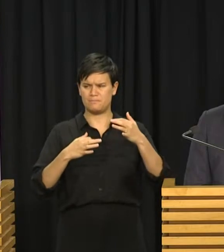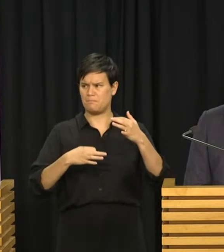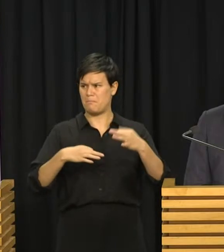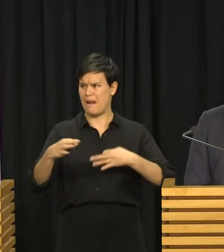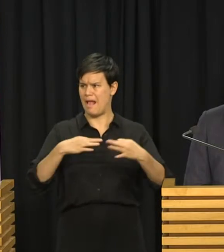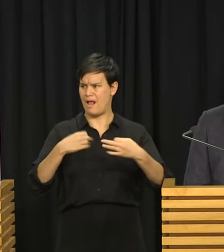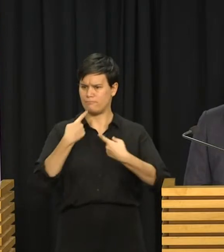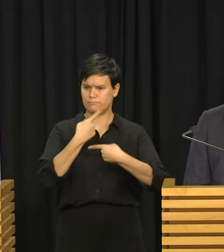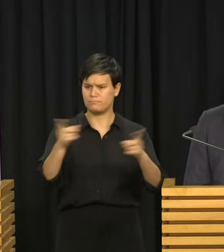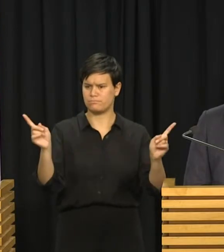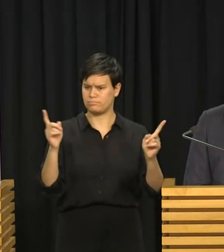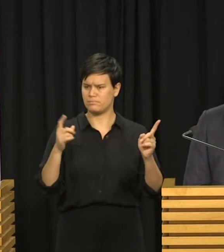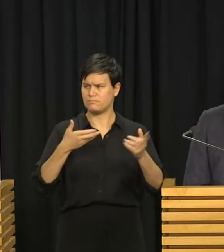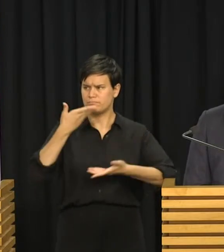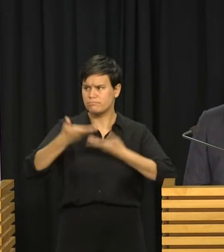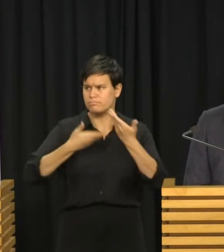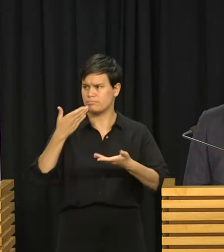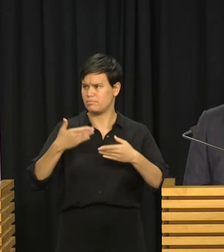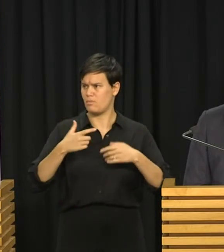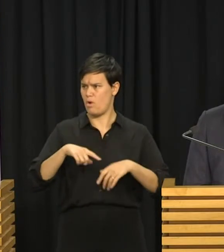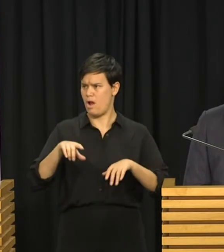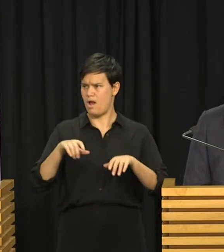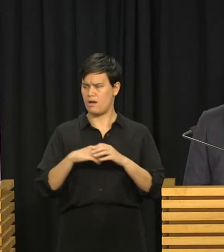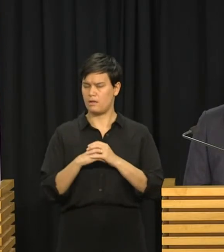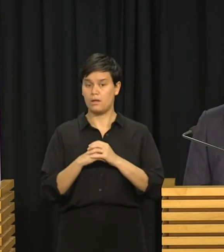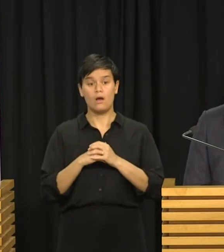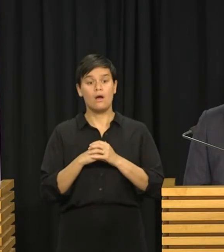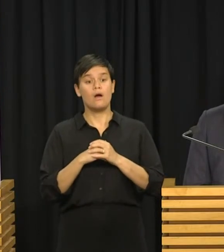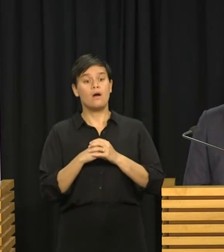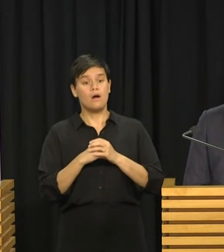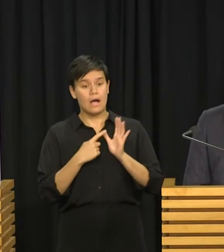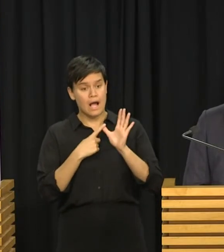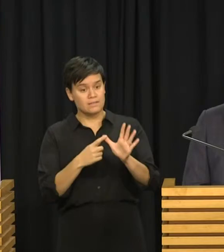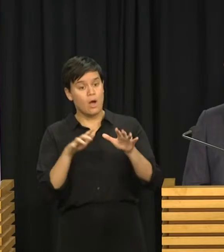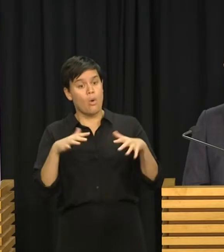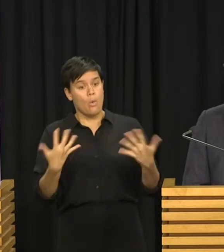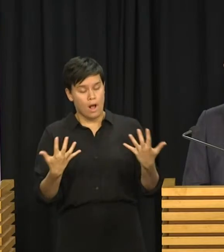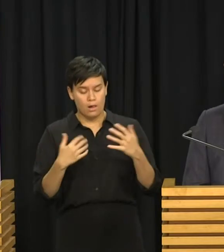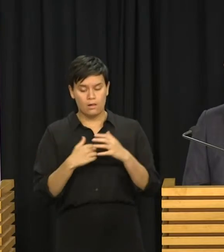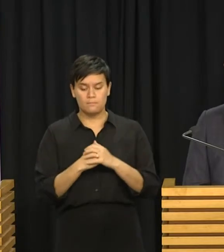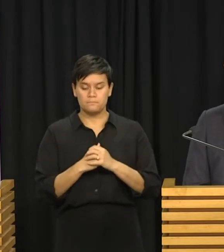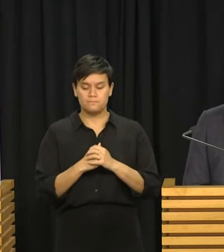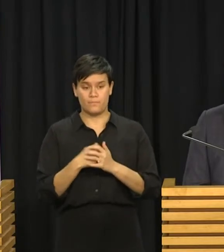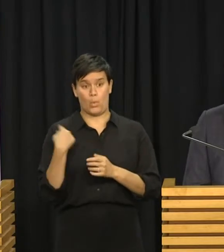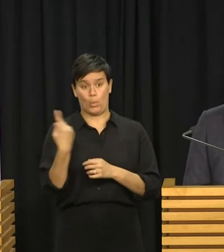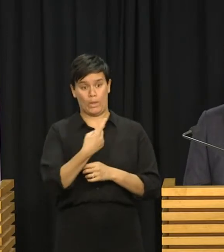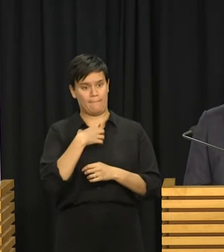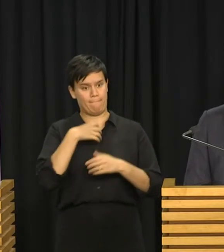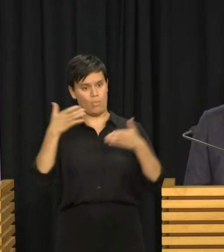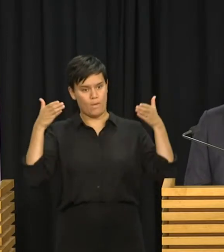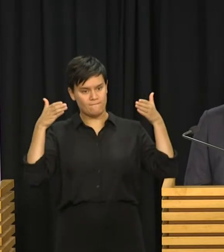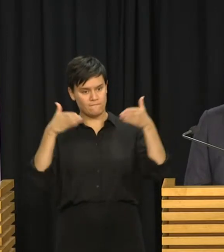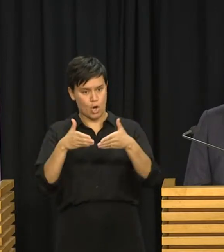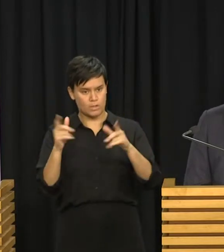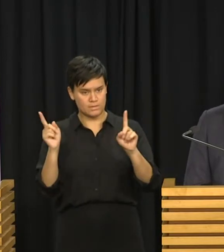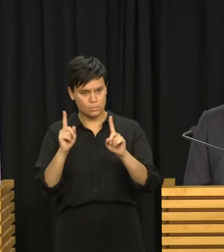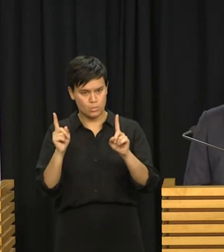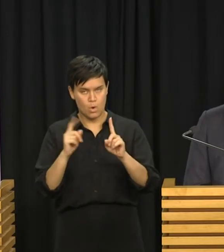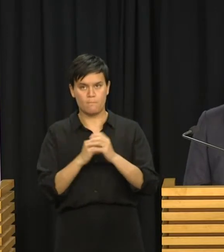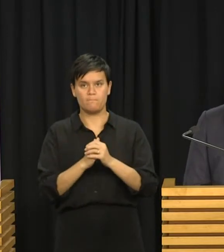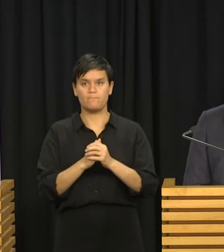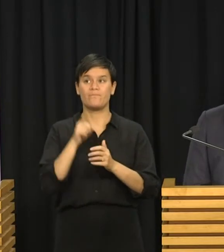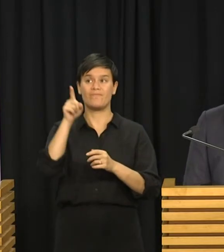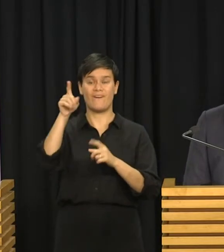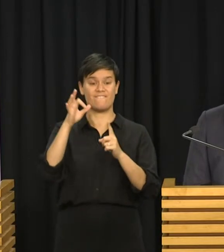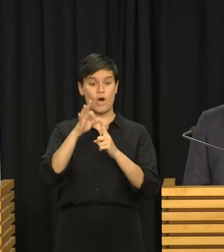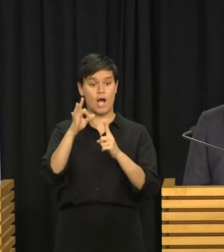actually publicising? So on Wednesday, you can imagine that what's been a major focus for us has been aligning the delivery